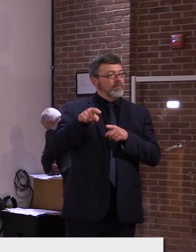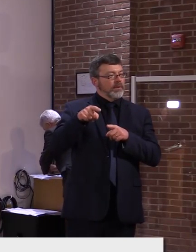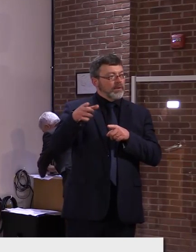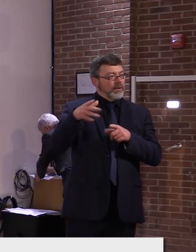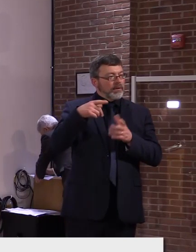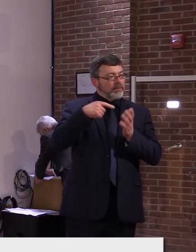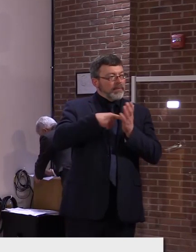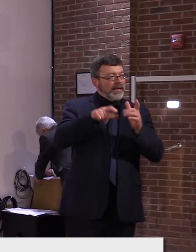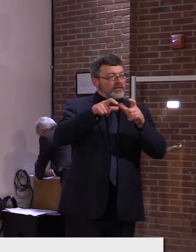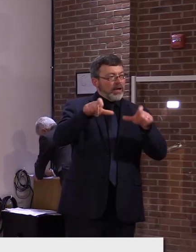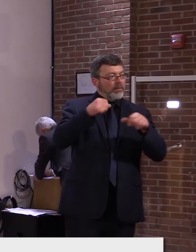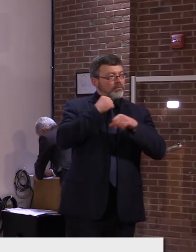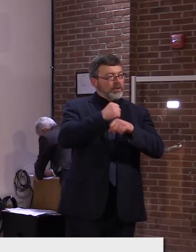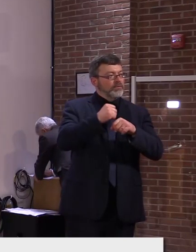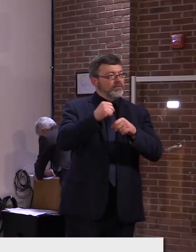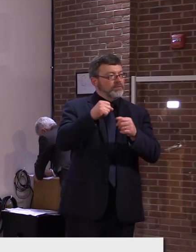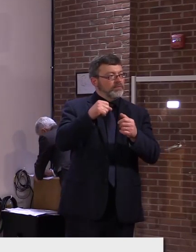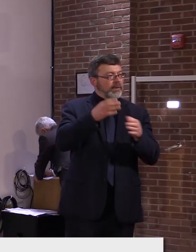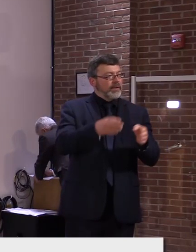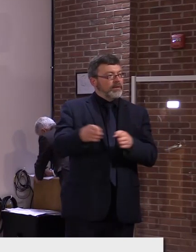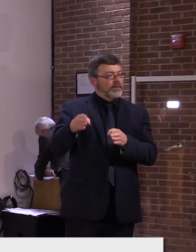taking 2020 out of the